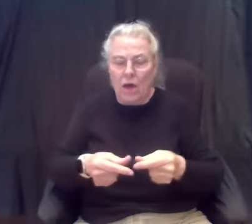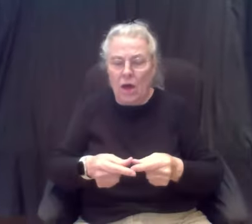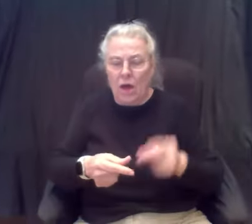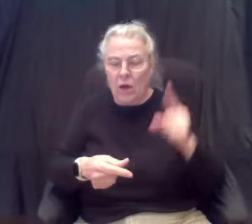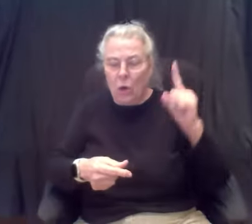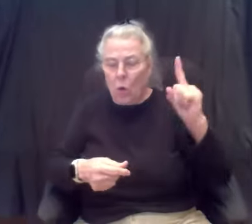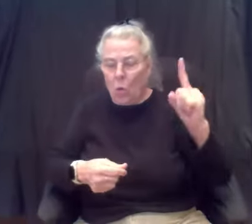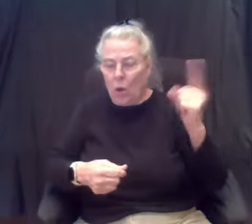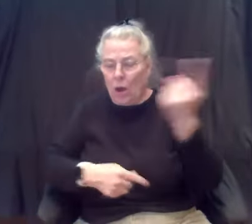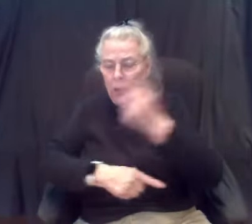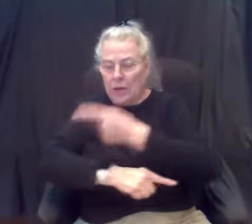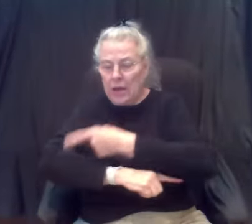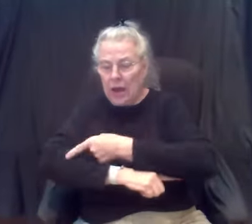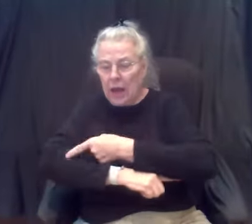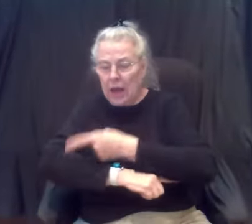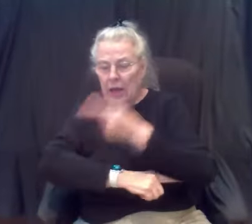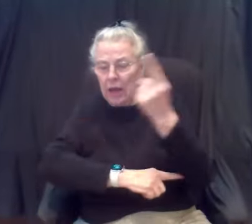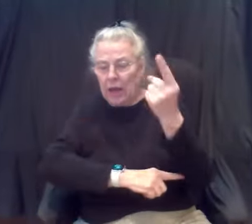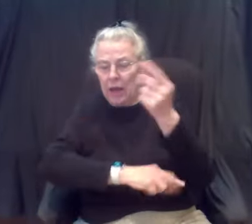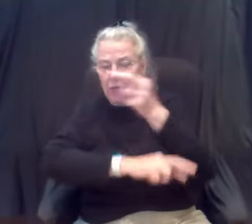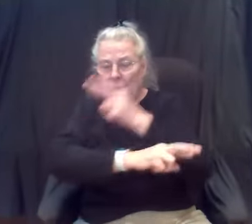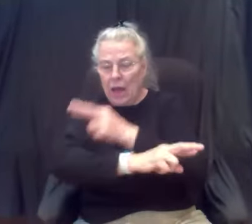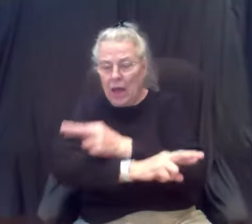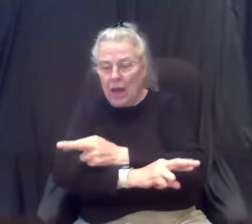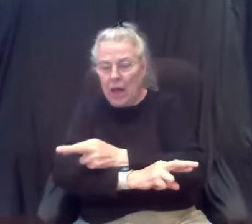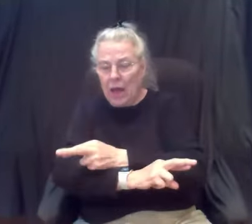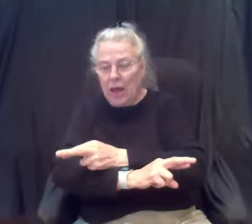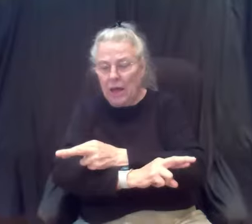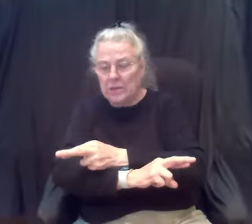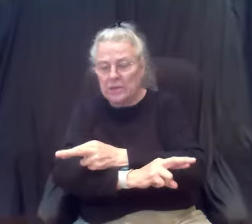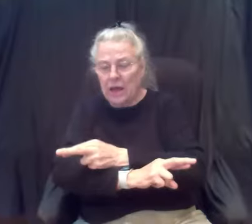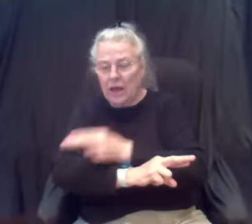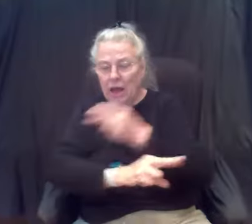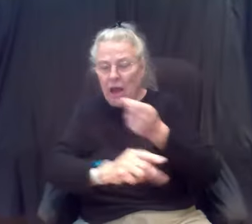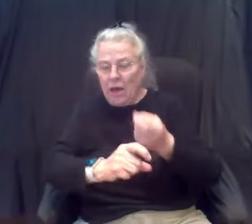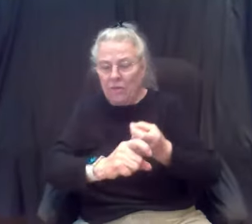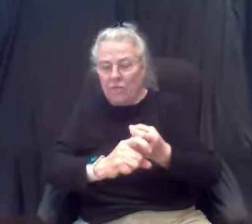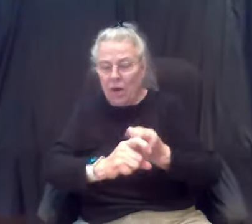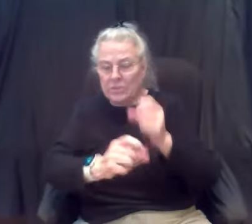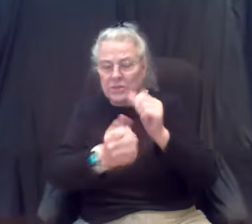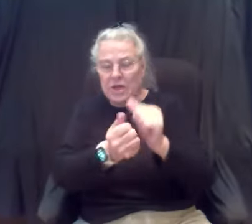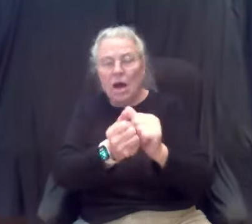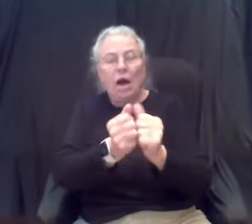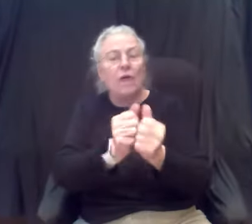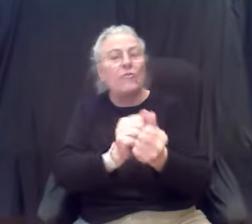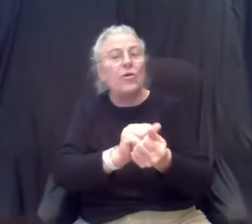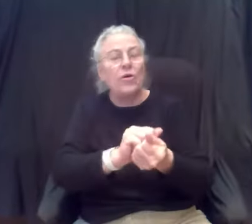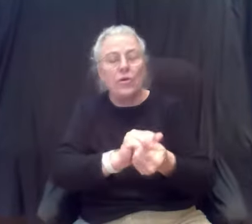garden. One day he rested from